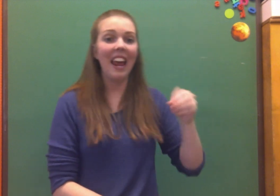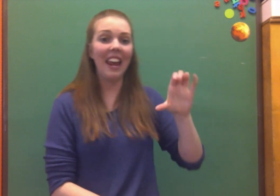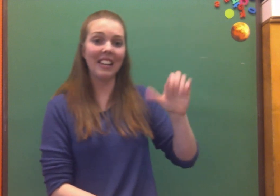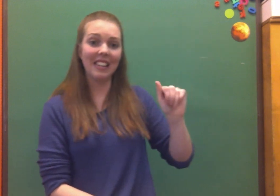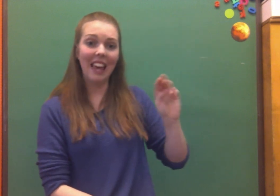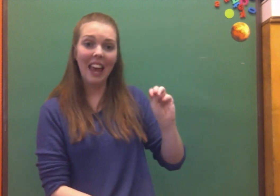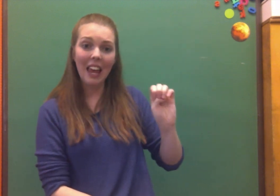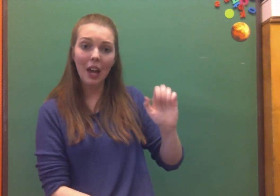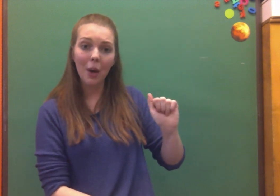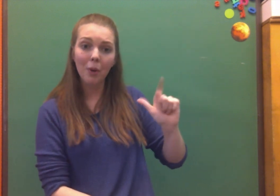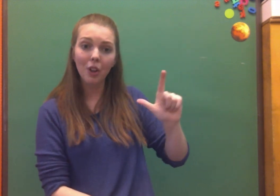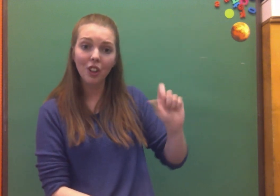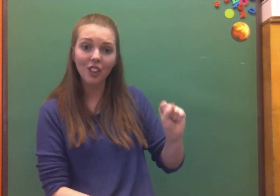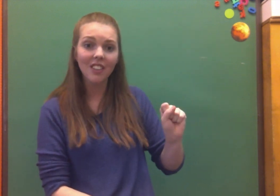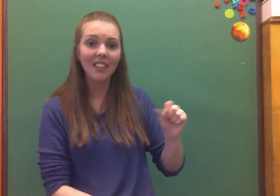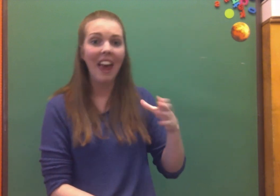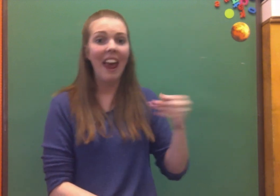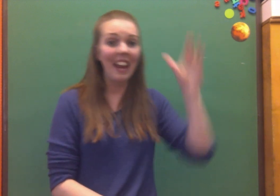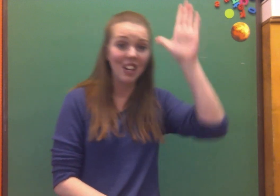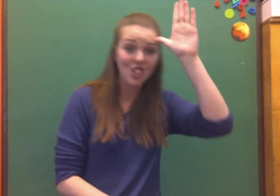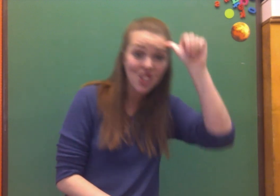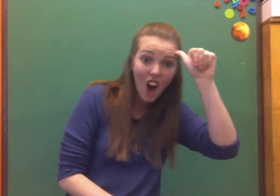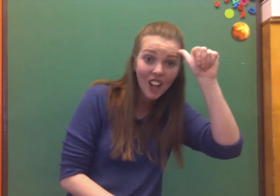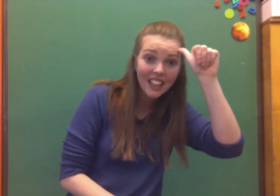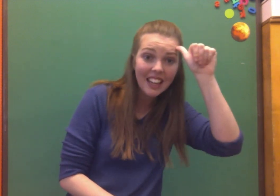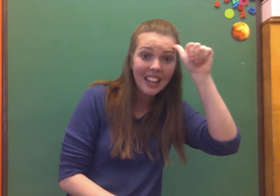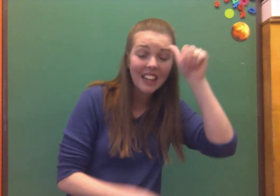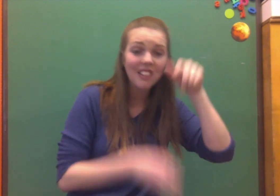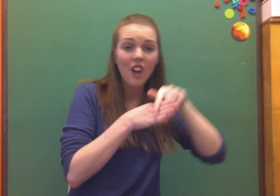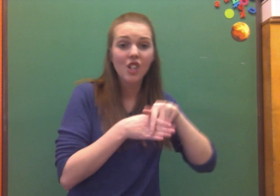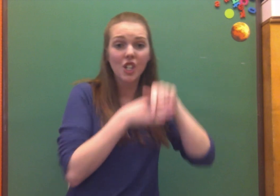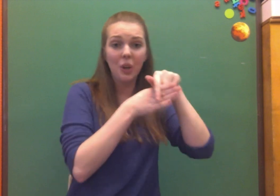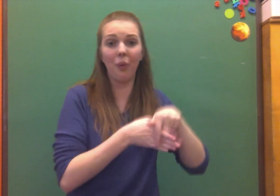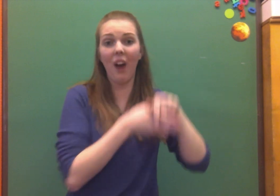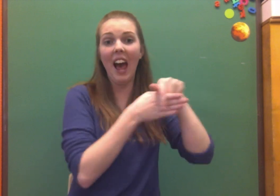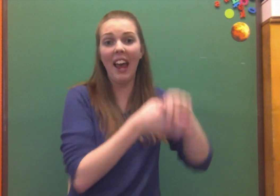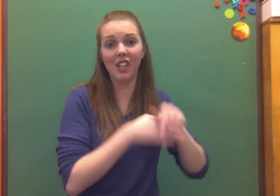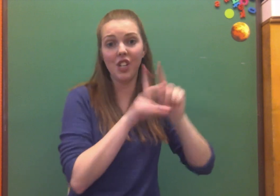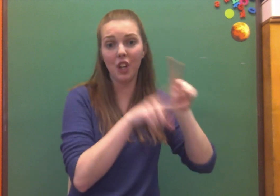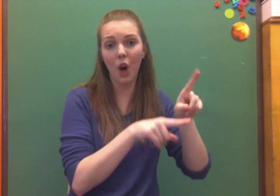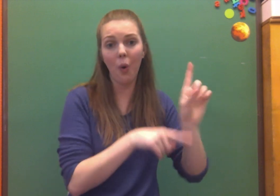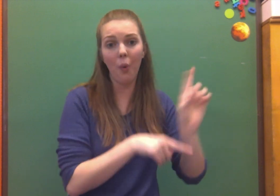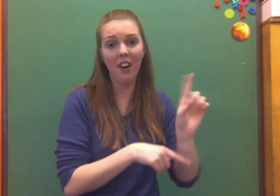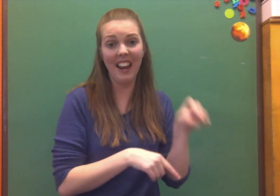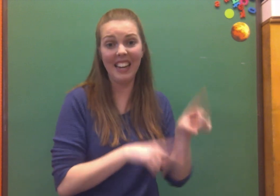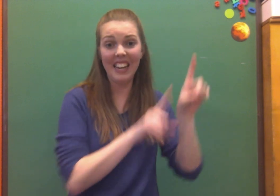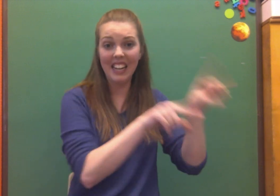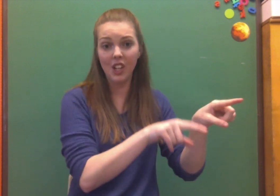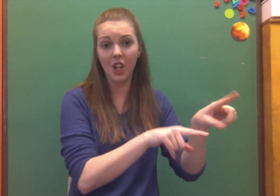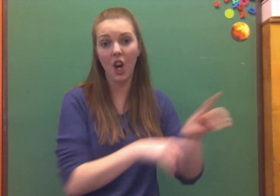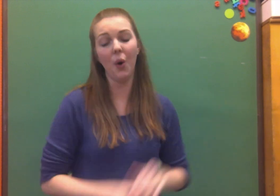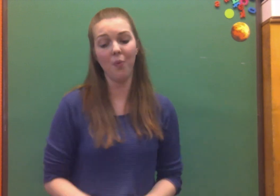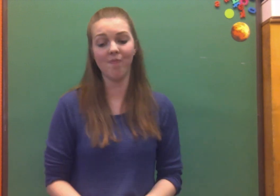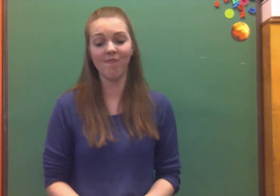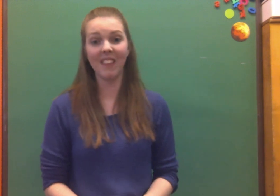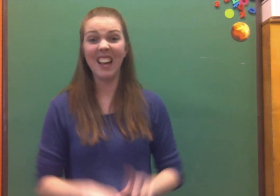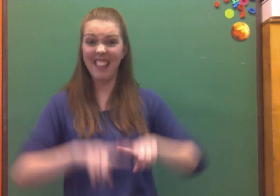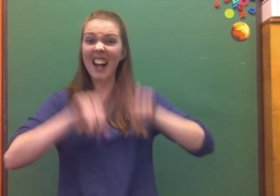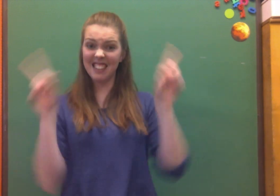and camels and donkeys to ride to go where they needed to go. That's